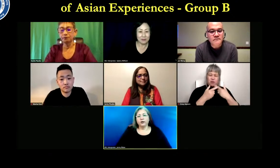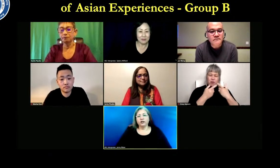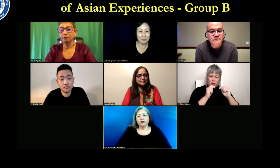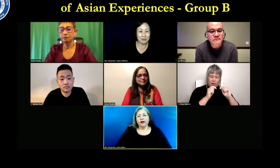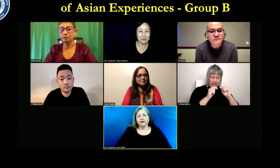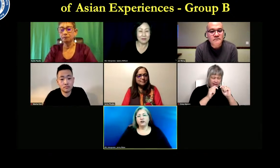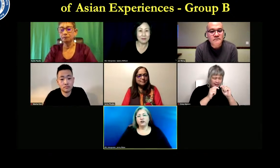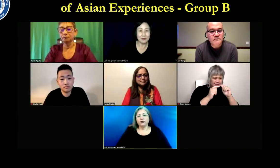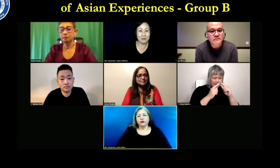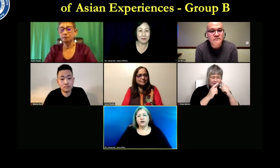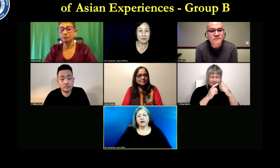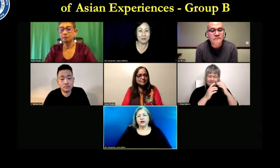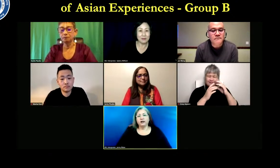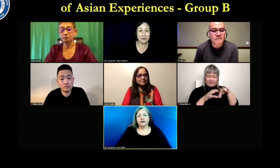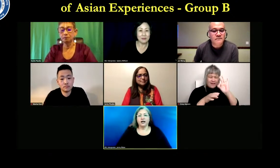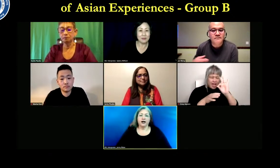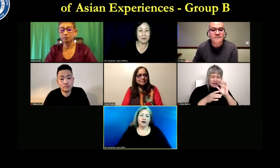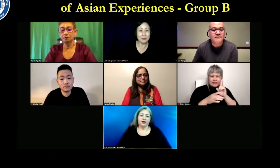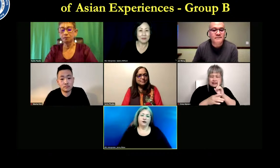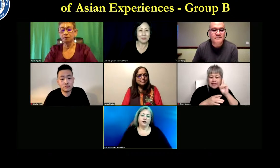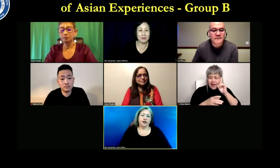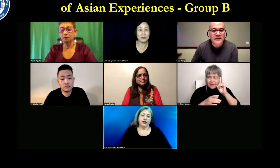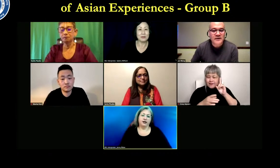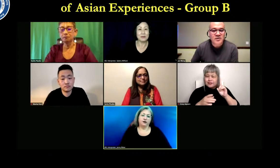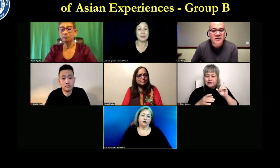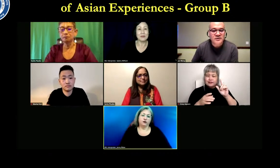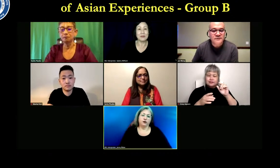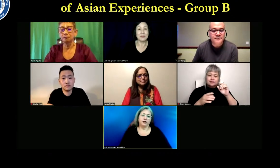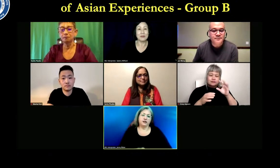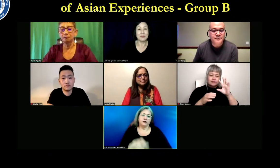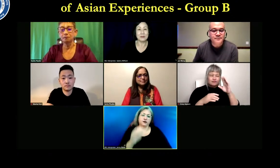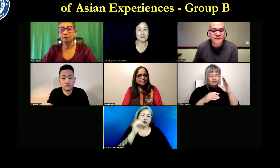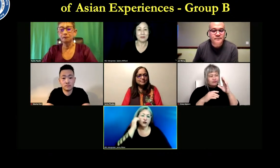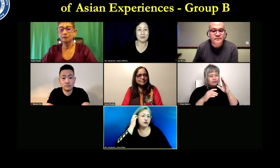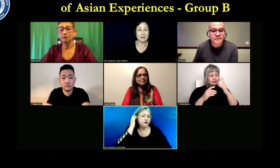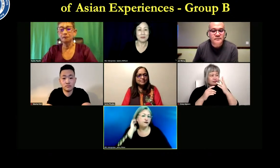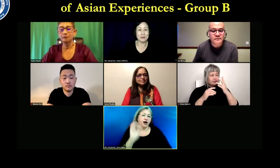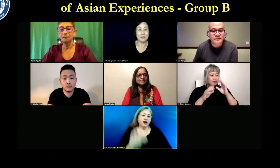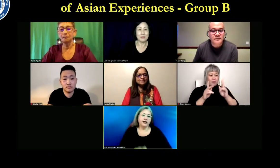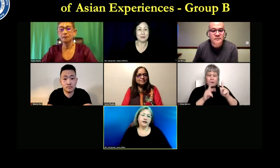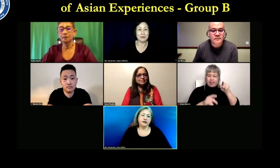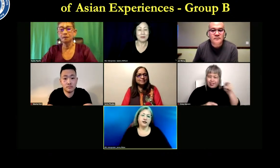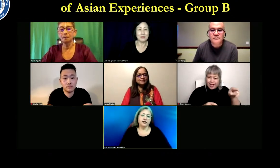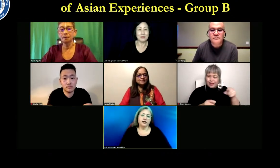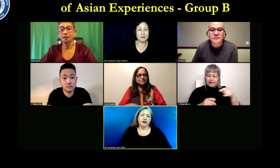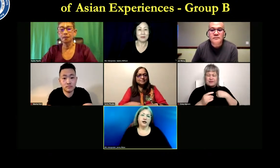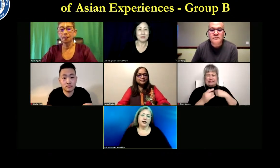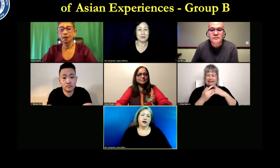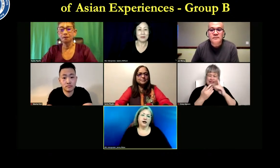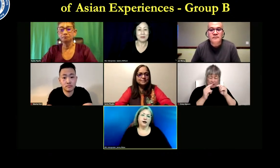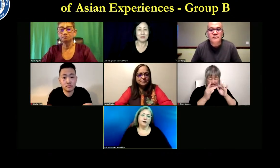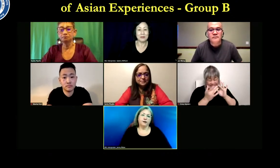So we traveled to their town, and it was really difficult to find